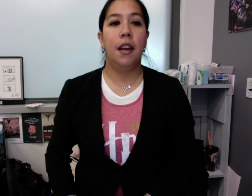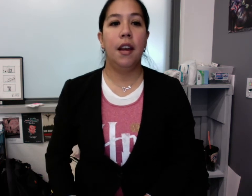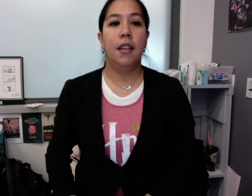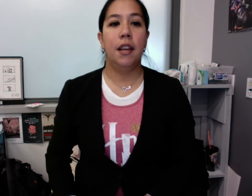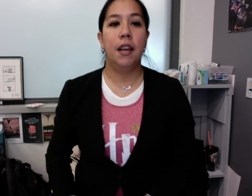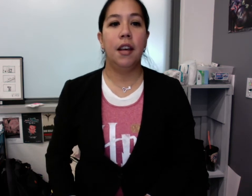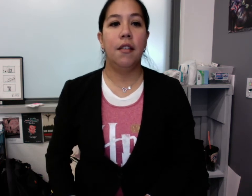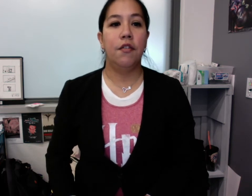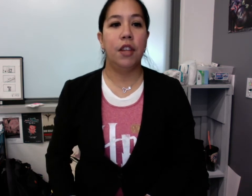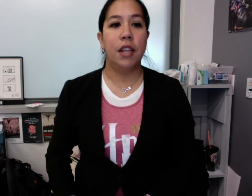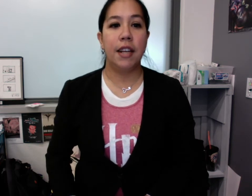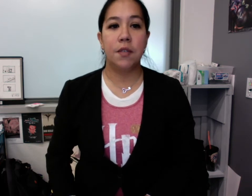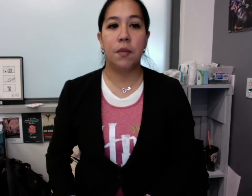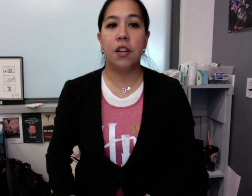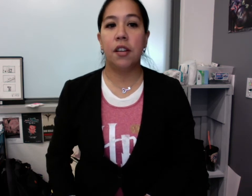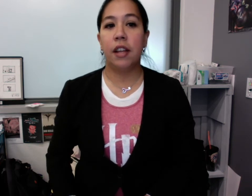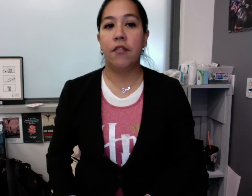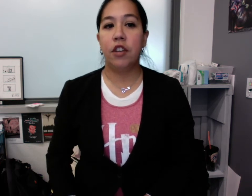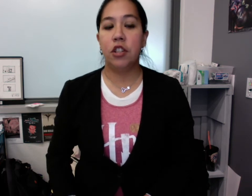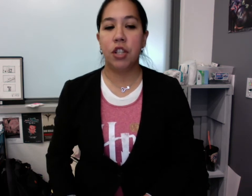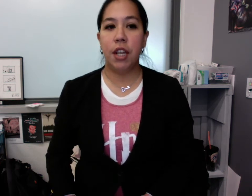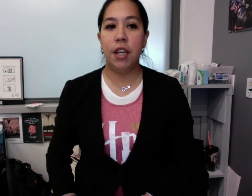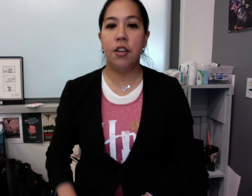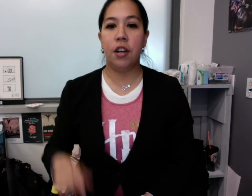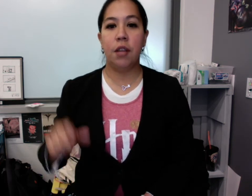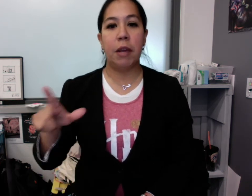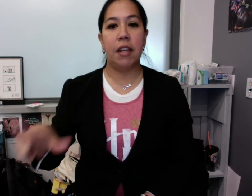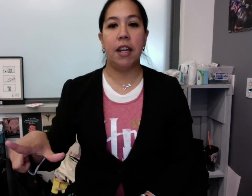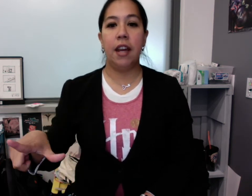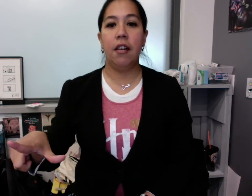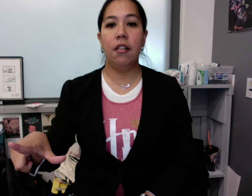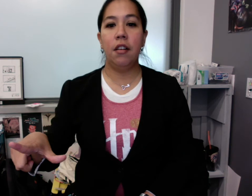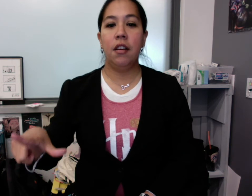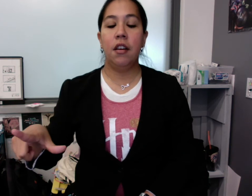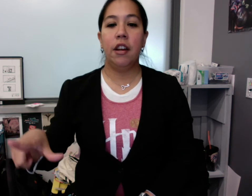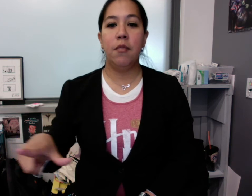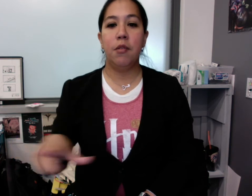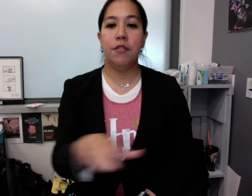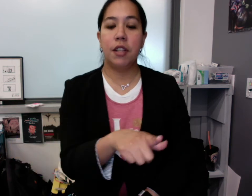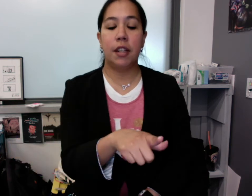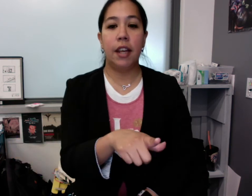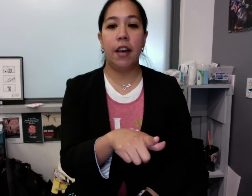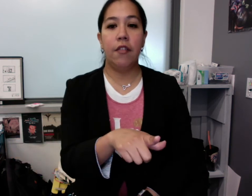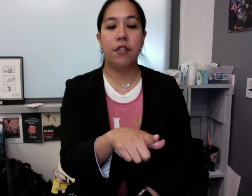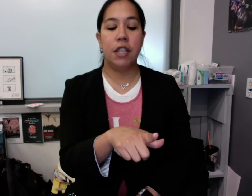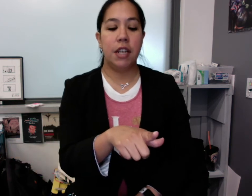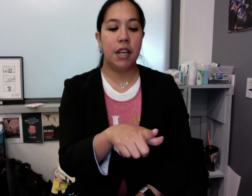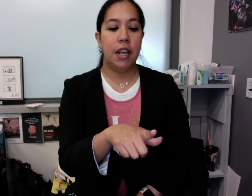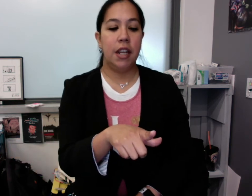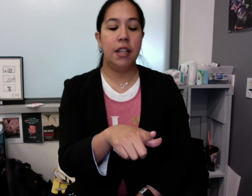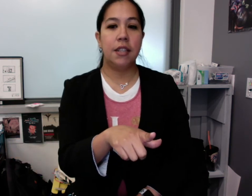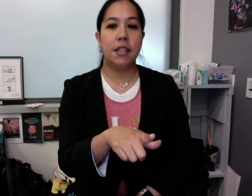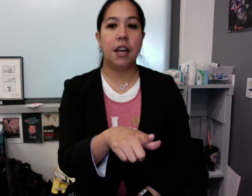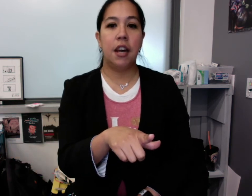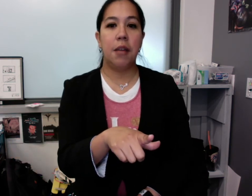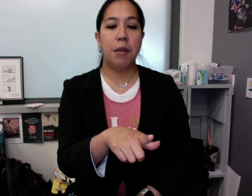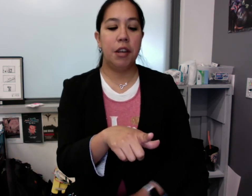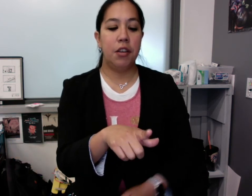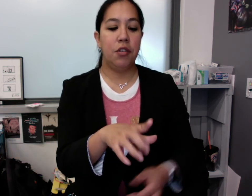And then for the next one, on left foot chain, you're going to make an L and move to the left, and this time you're